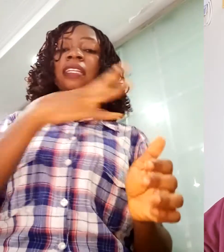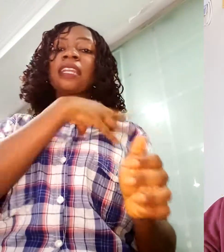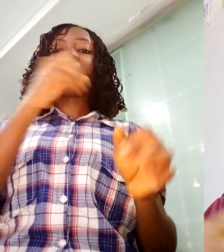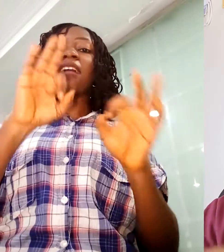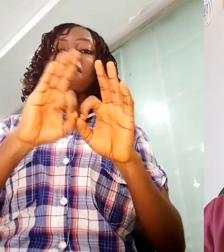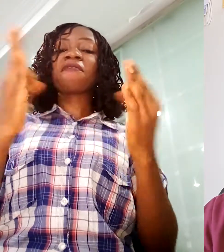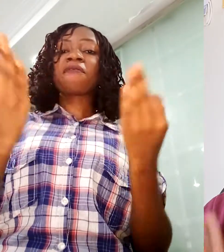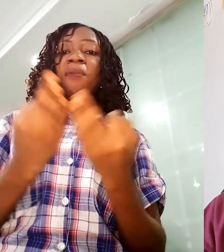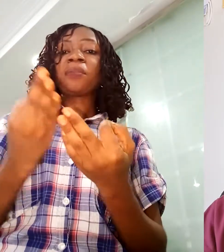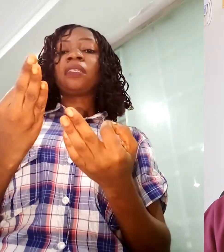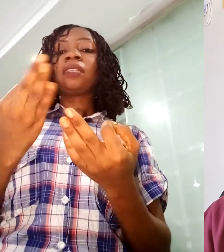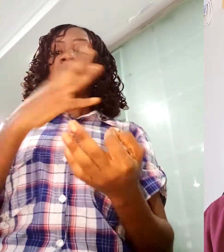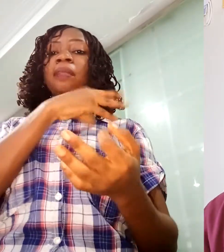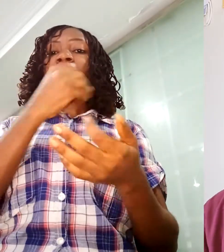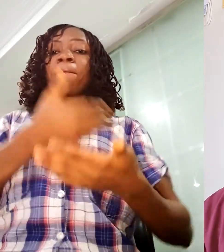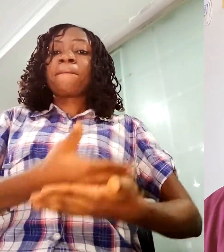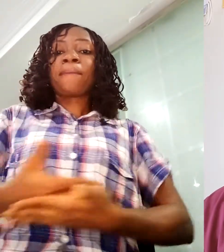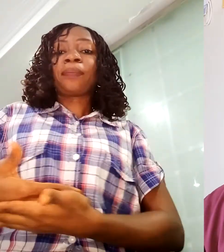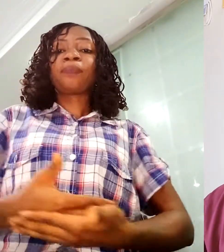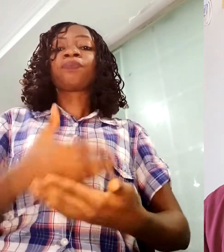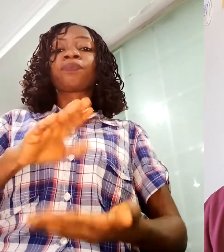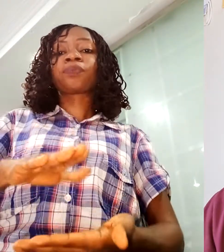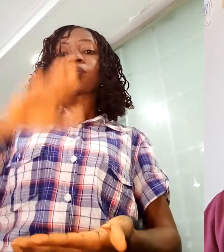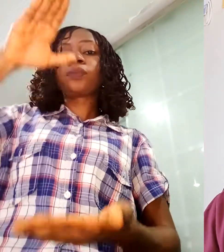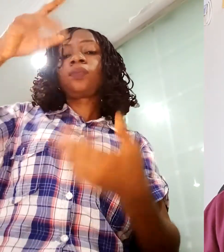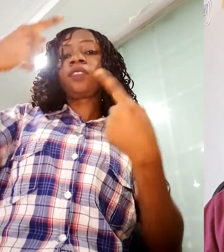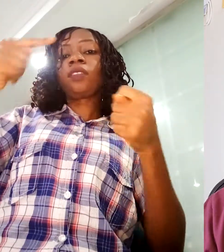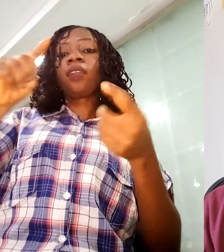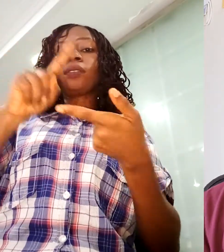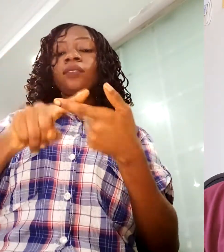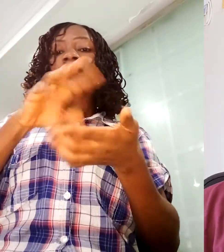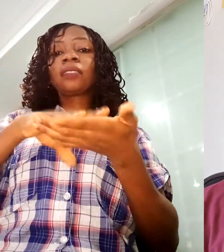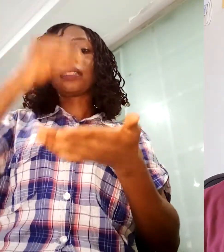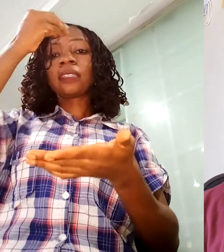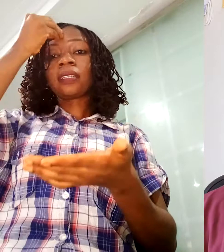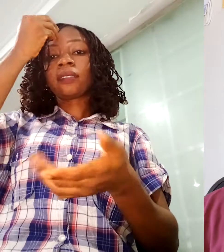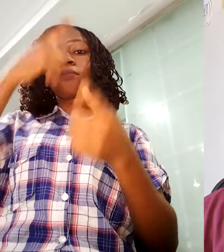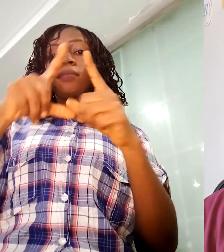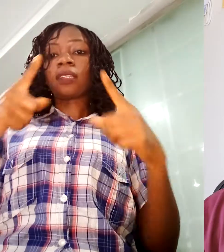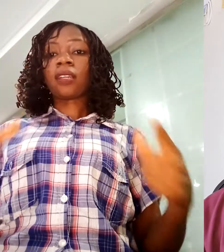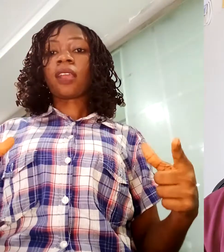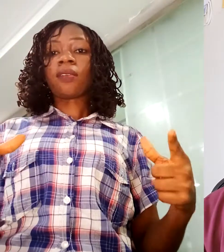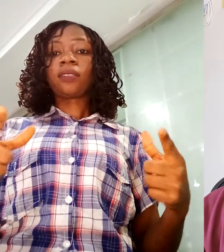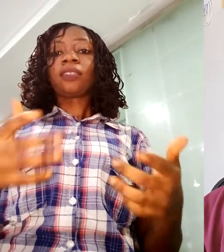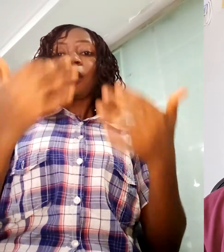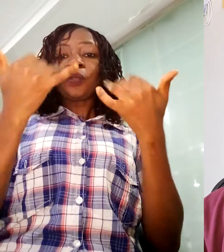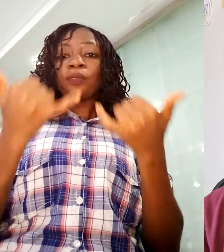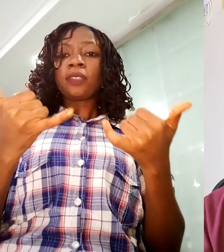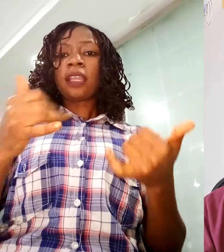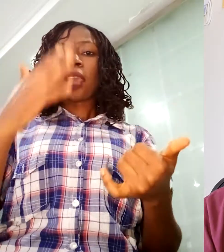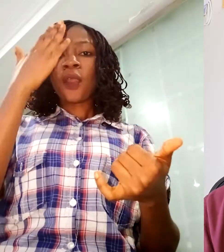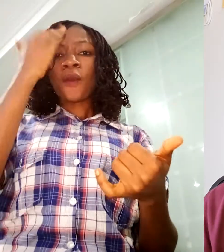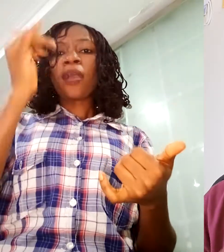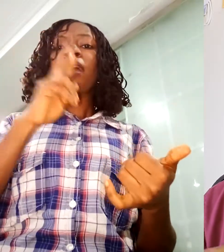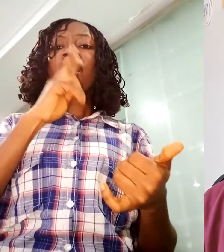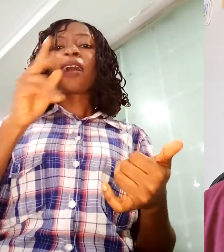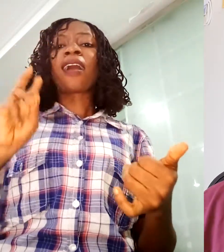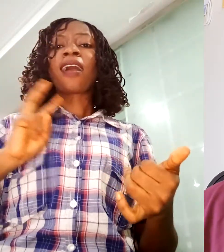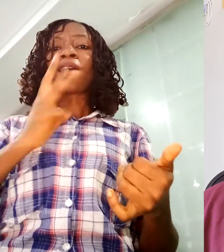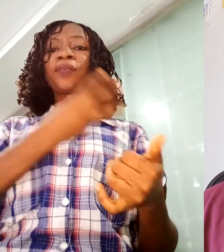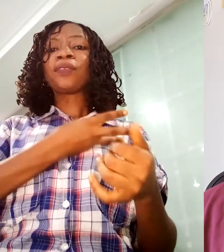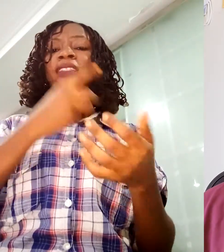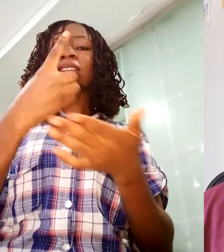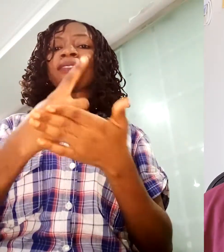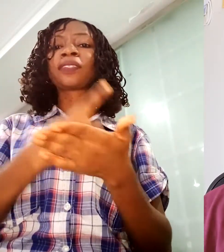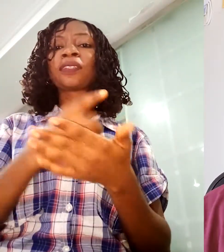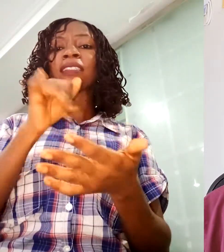and the baby that is growing up trying to acquire sign language. All right. So today, why are we talking